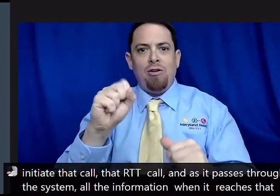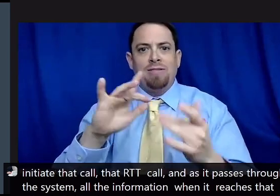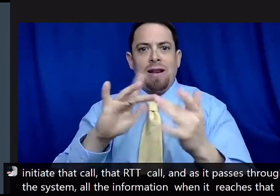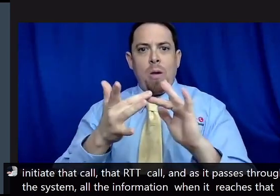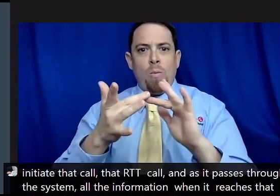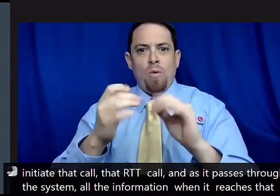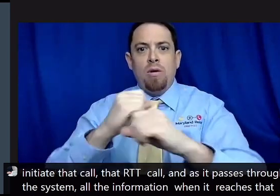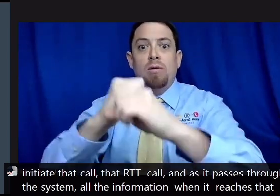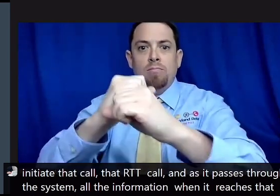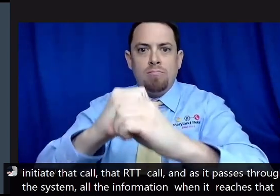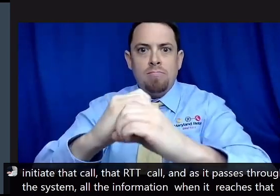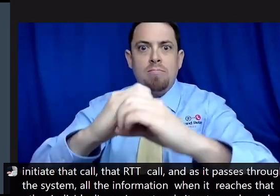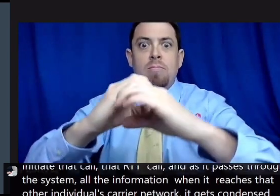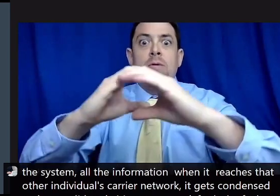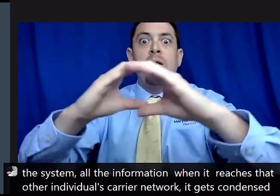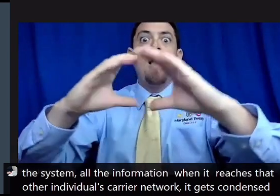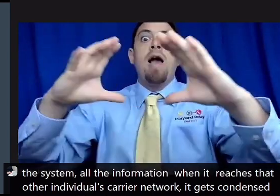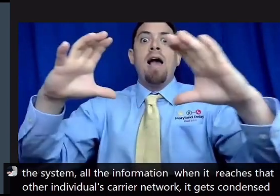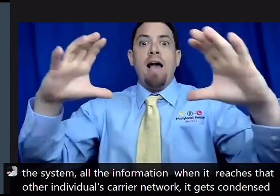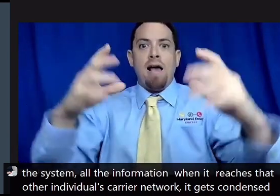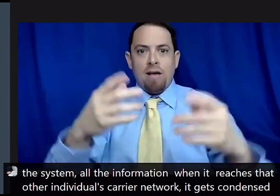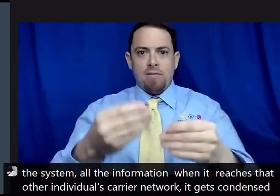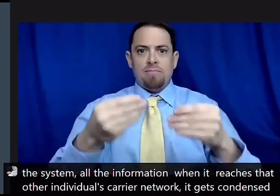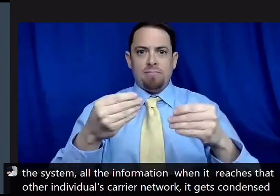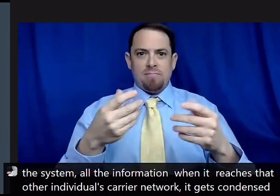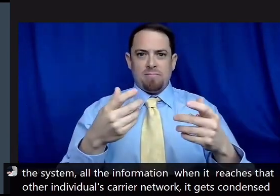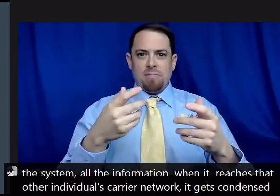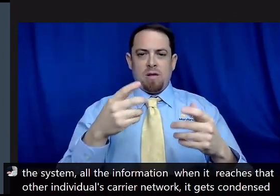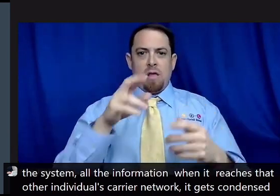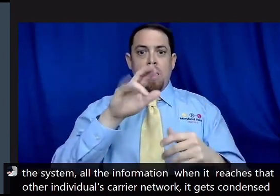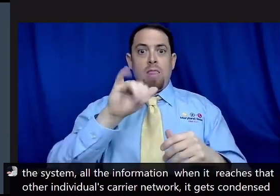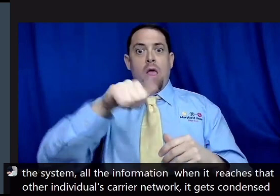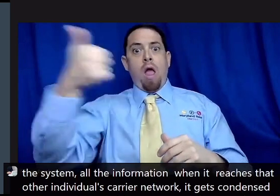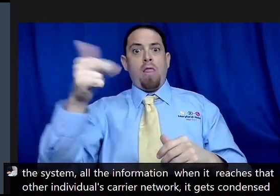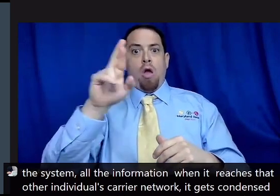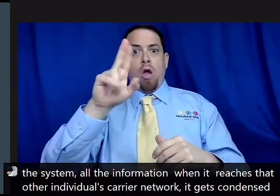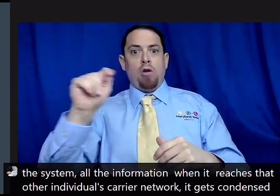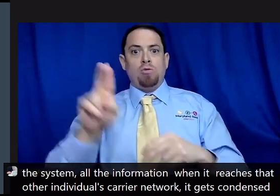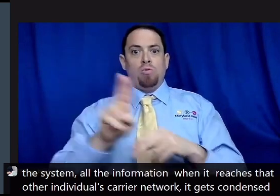until it arrives at the other carrier's network.